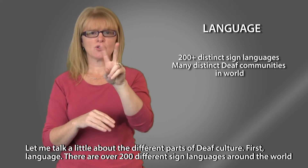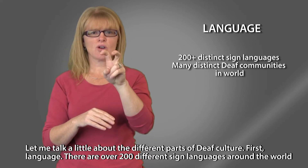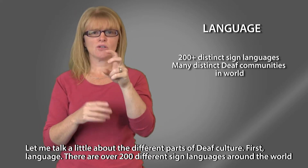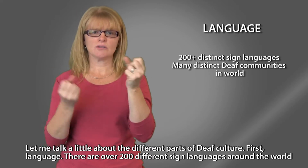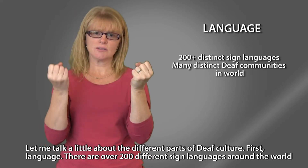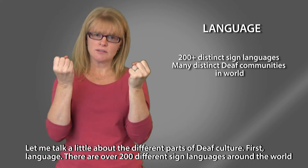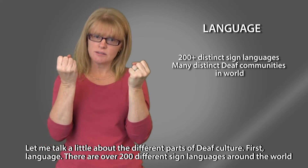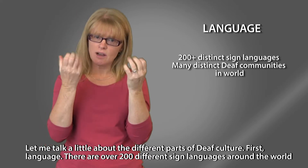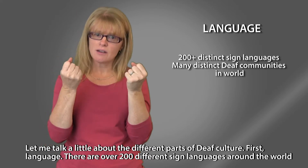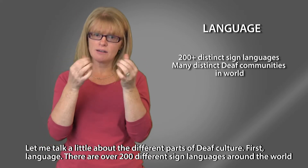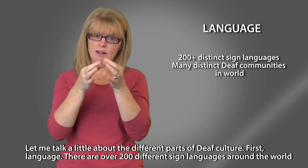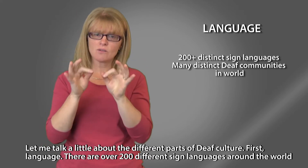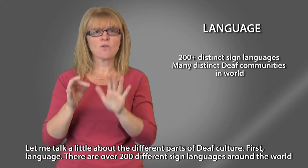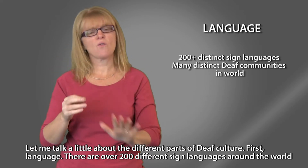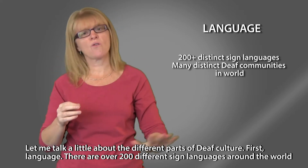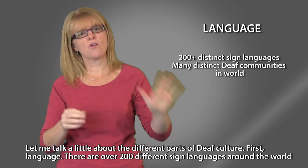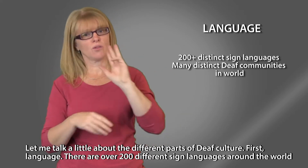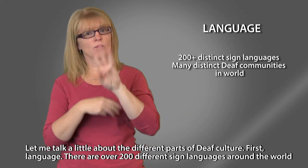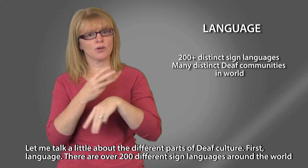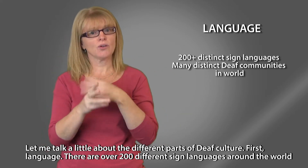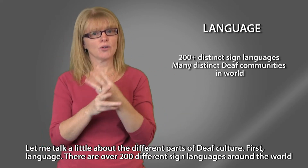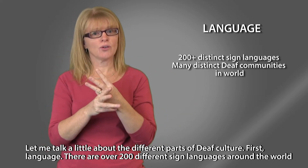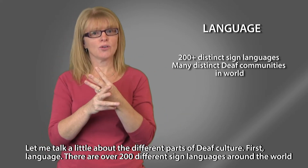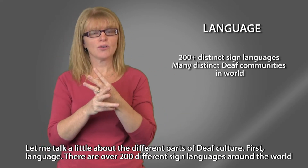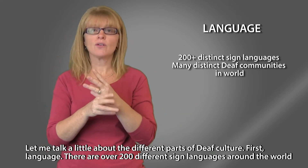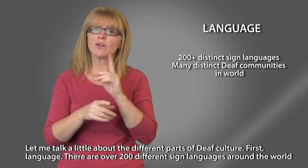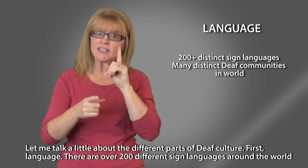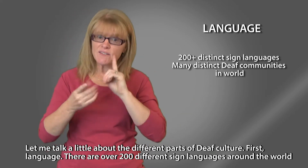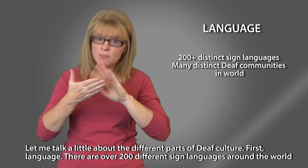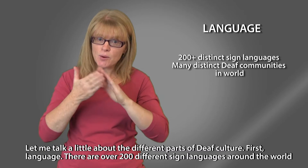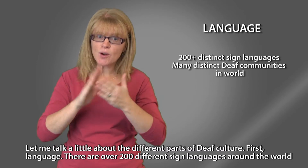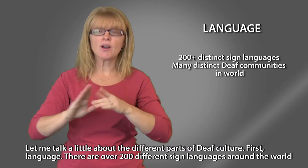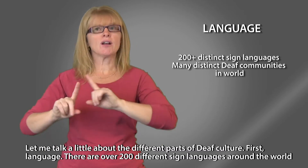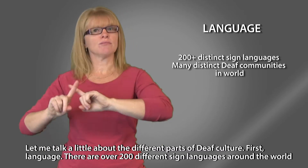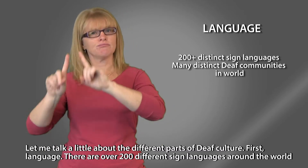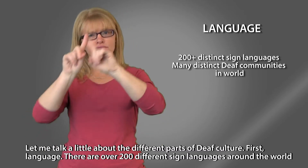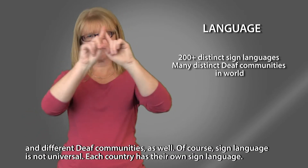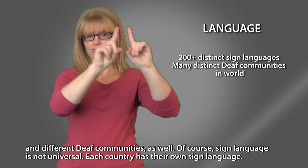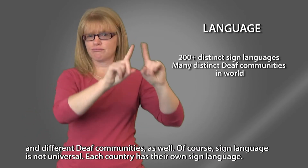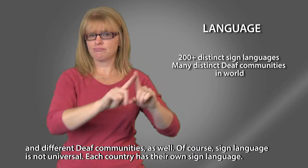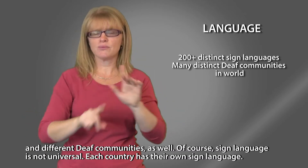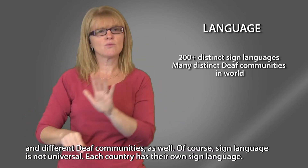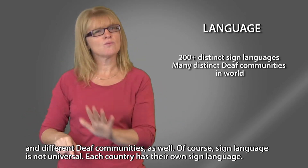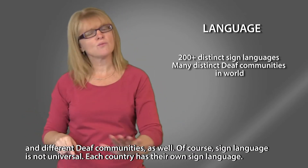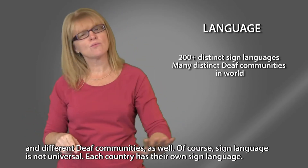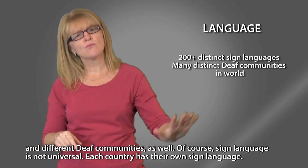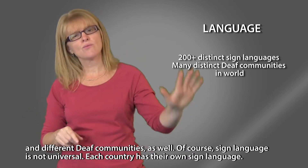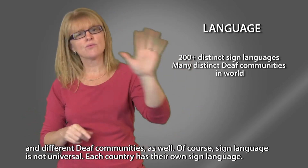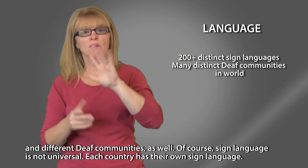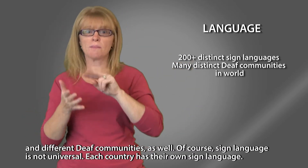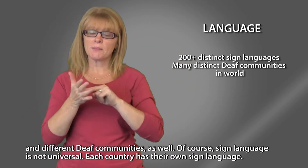There are over 200 different sign languages around the world, and different Deaf communities as well.